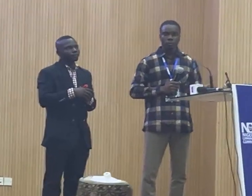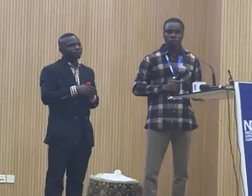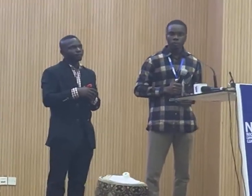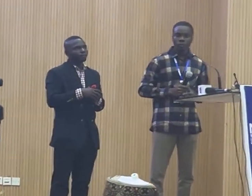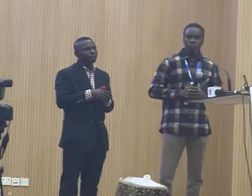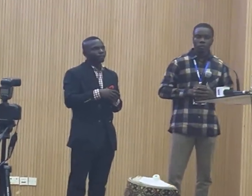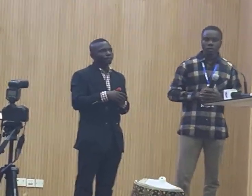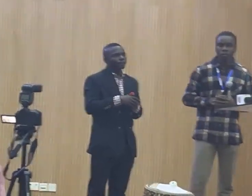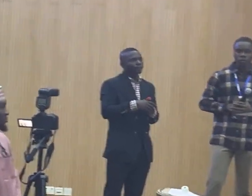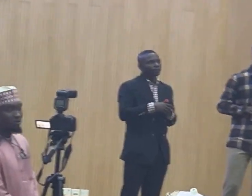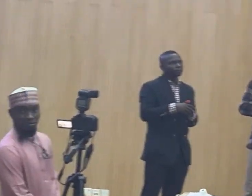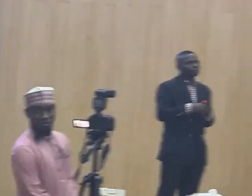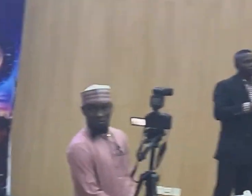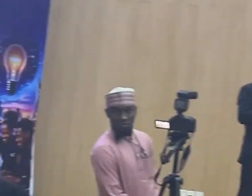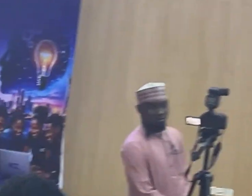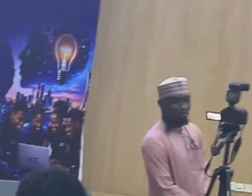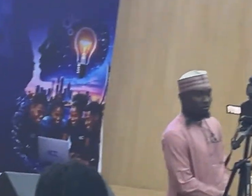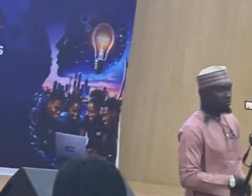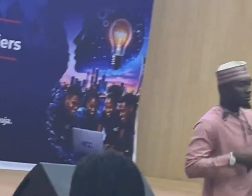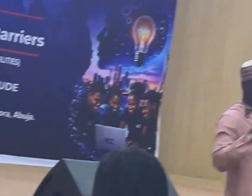much.